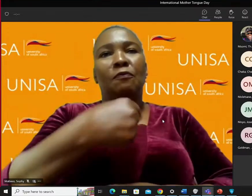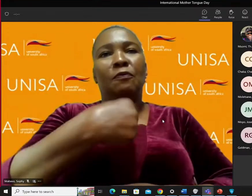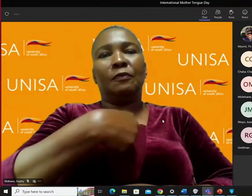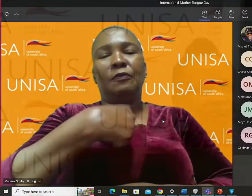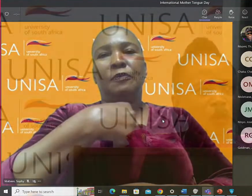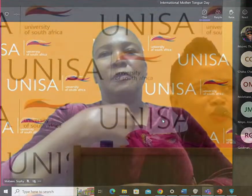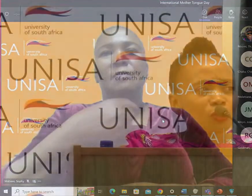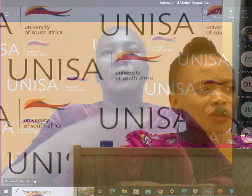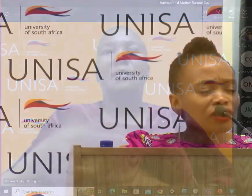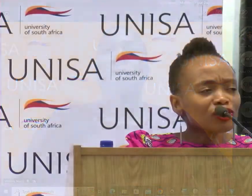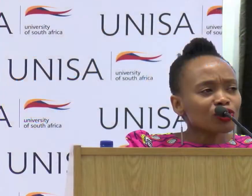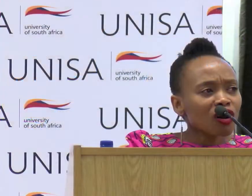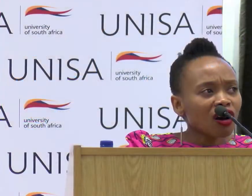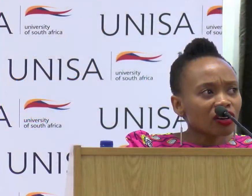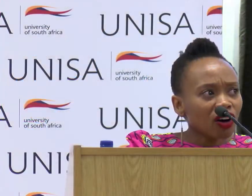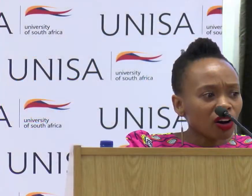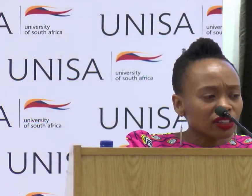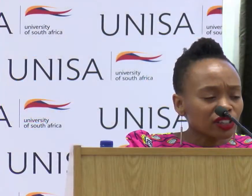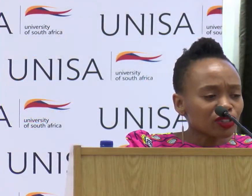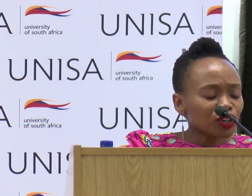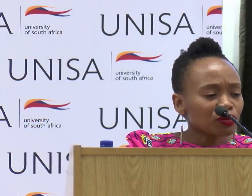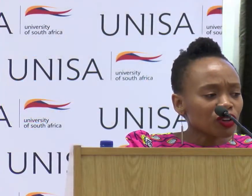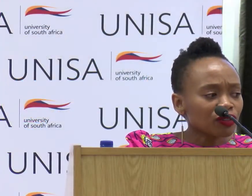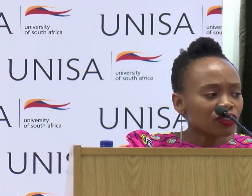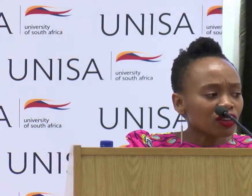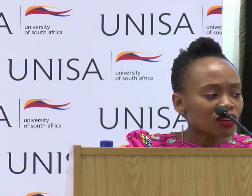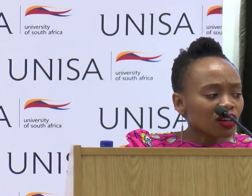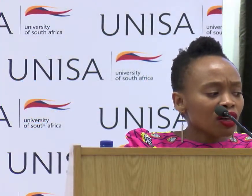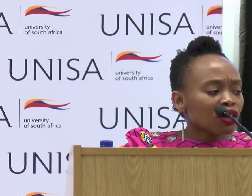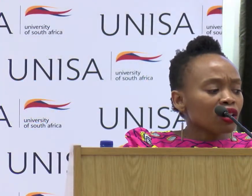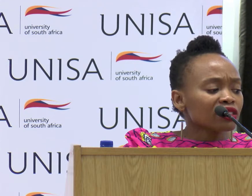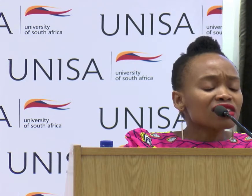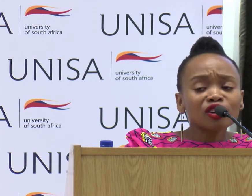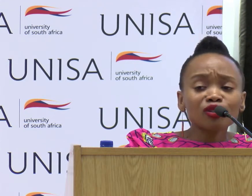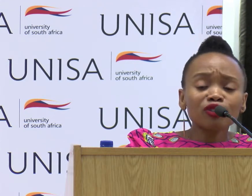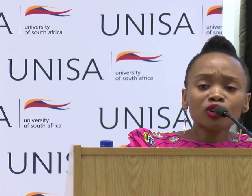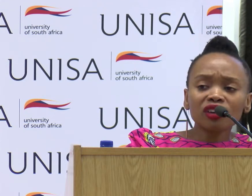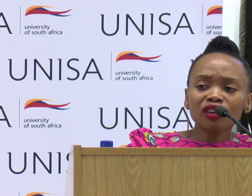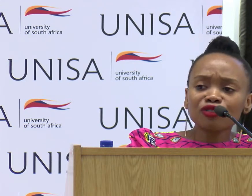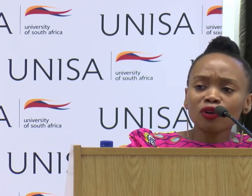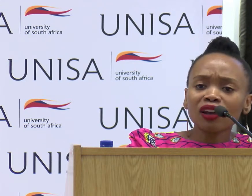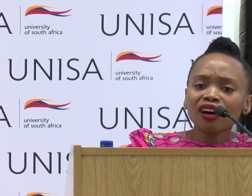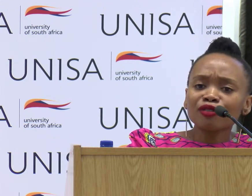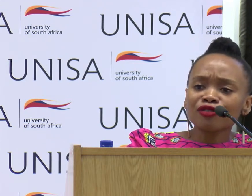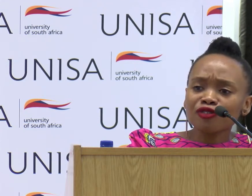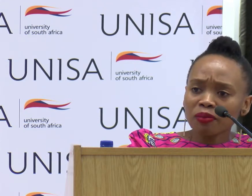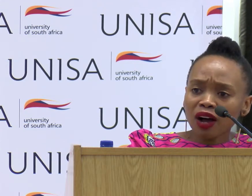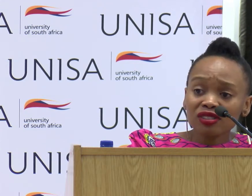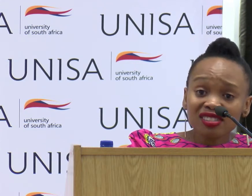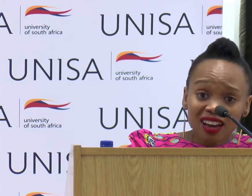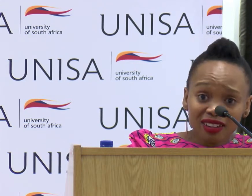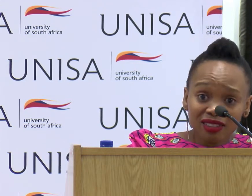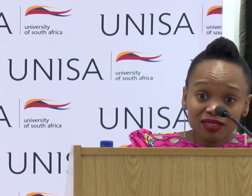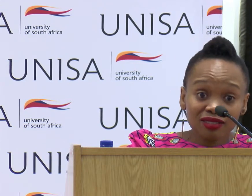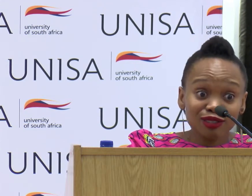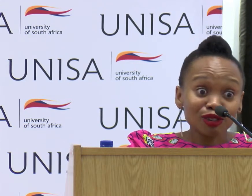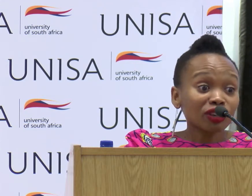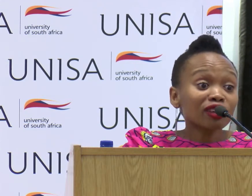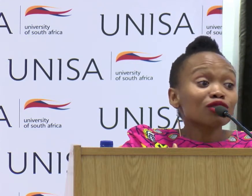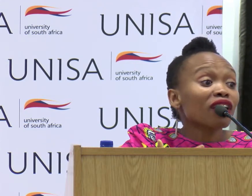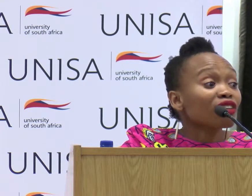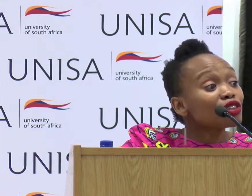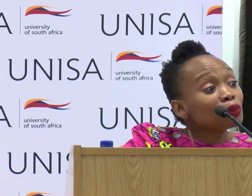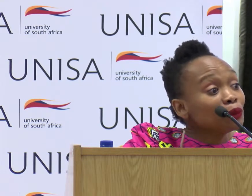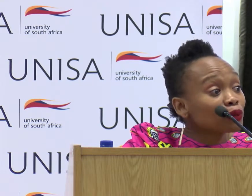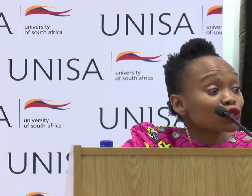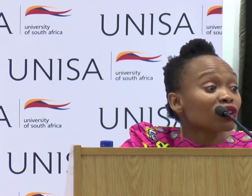It's something that I was working so hard on in terms of, instead of looking for love from outside,